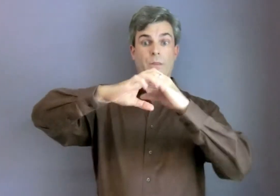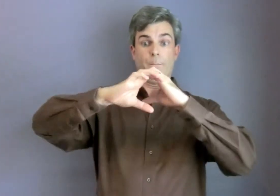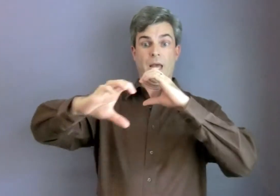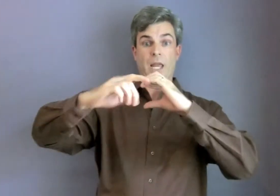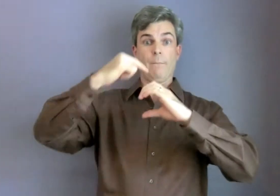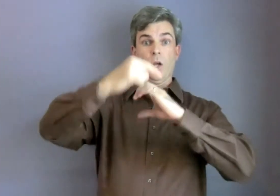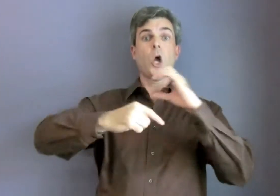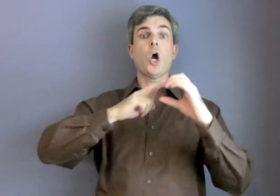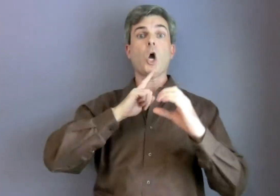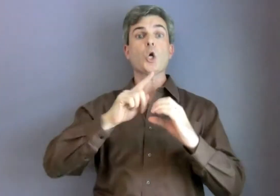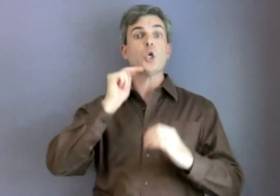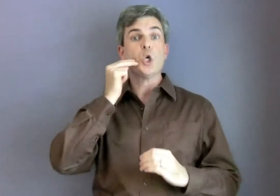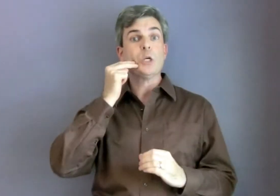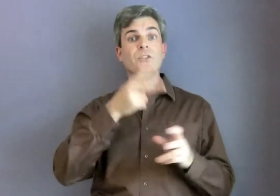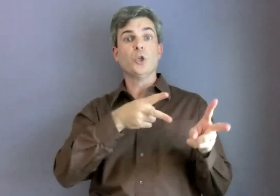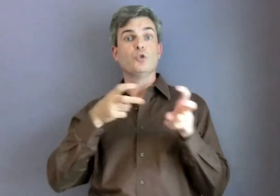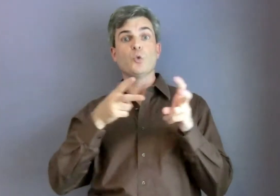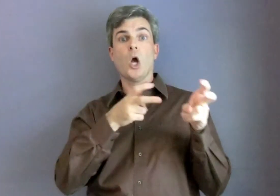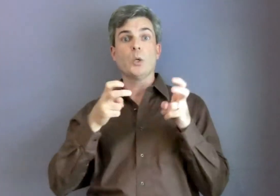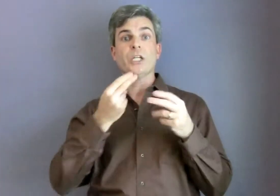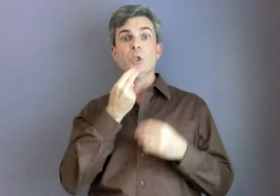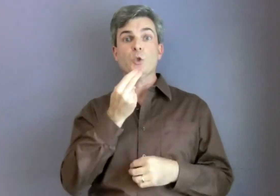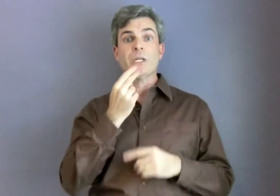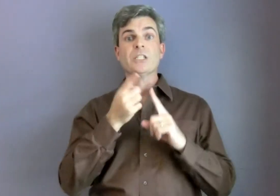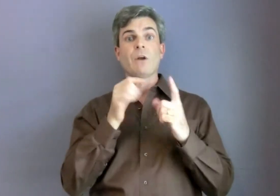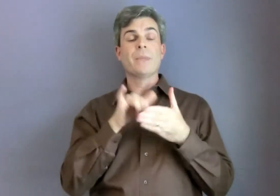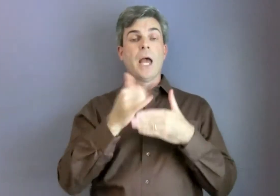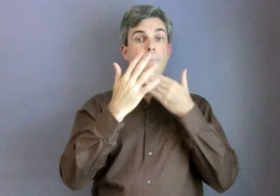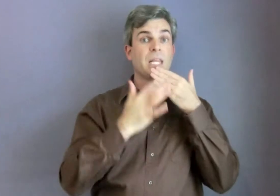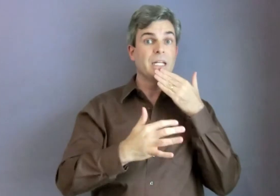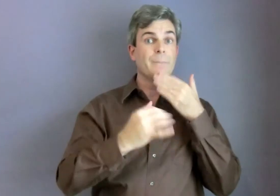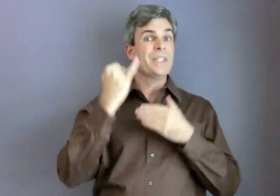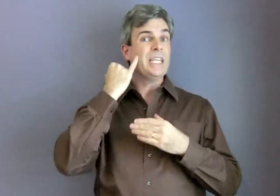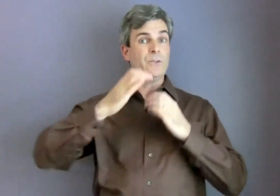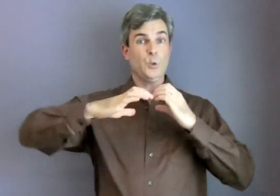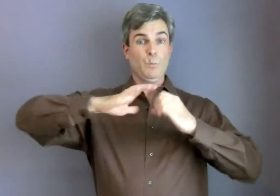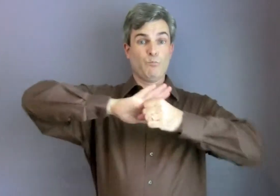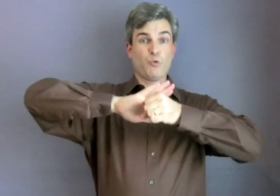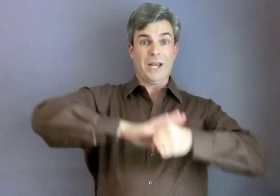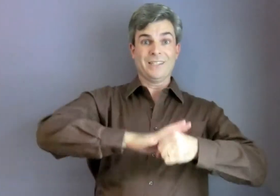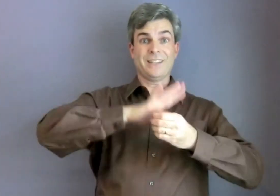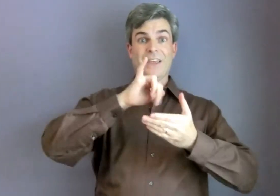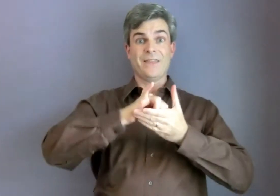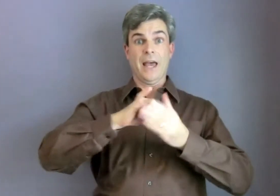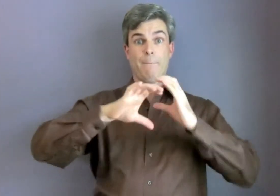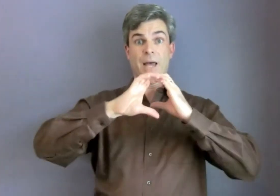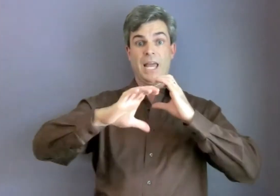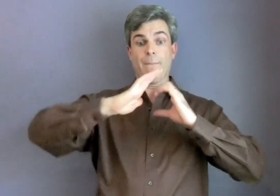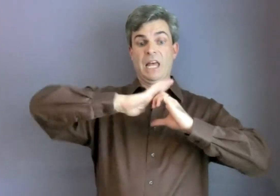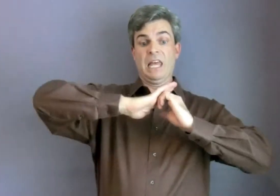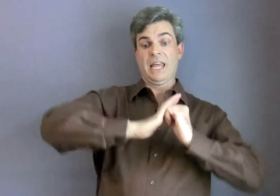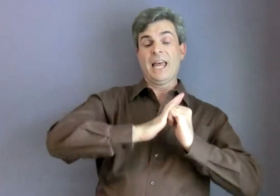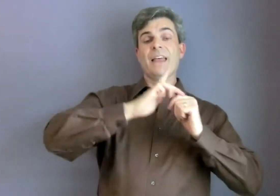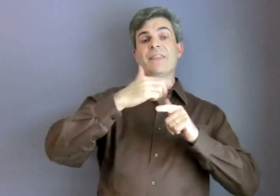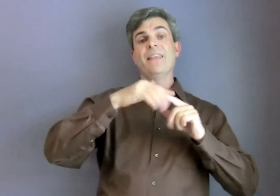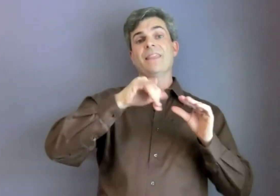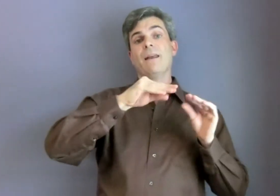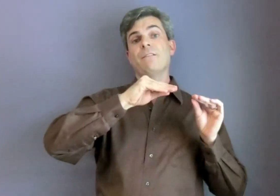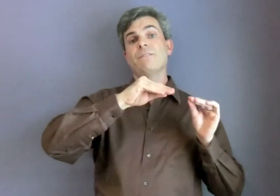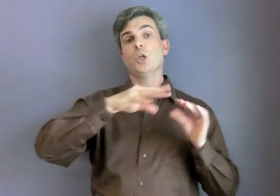If you press on a hose pipe in a sealed system, it bulges someplace else. If that someplace else where it bulges is inside the biggest nerve in your